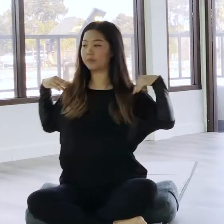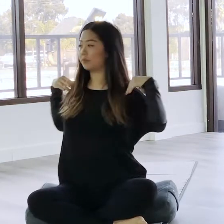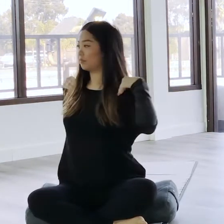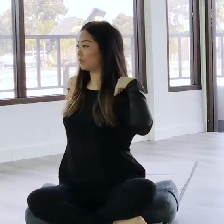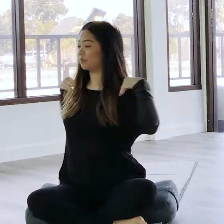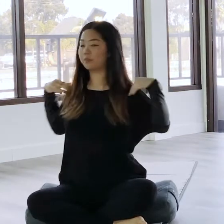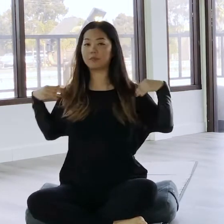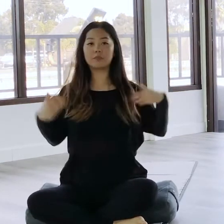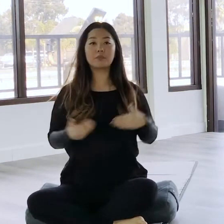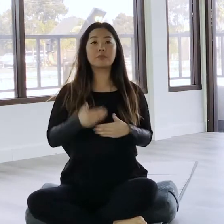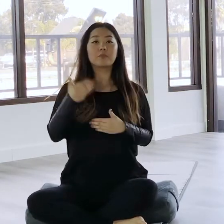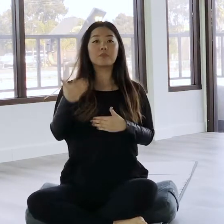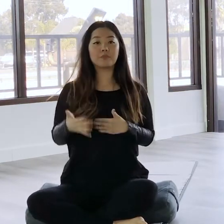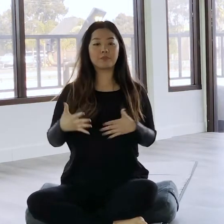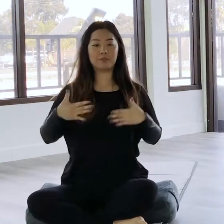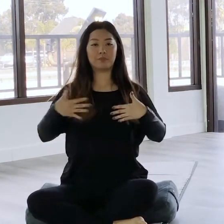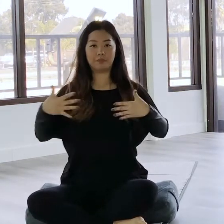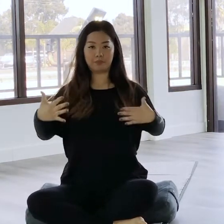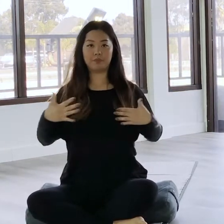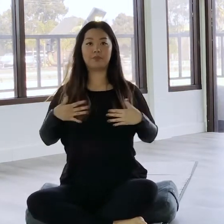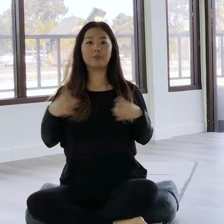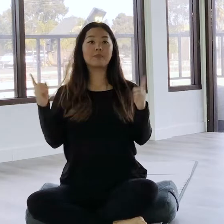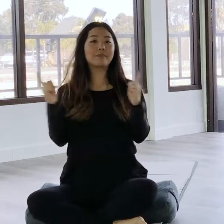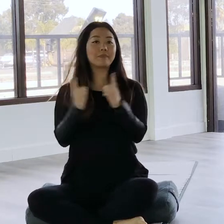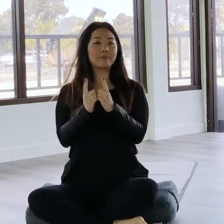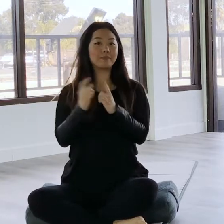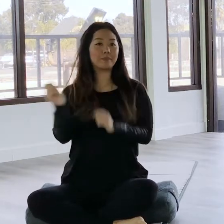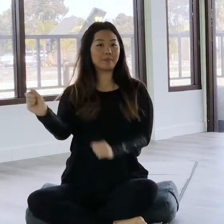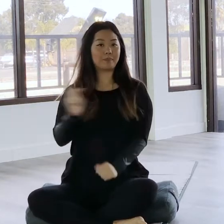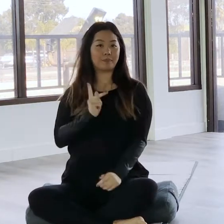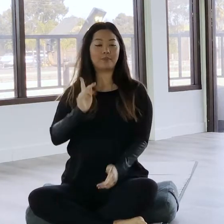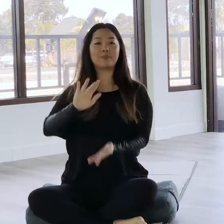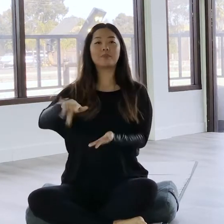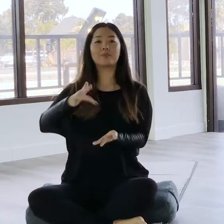Then on your next breath, meet me back to center.